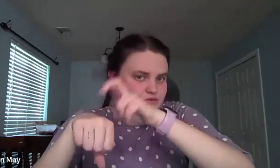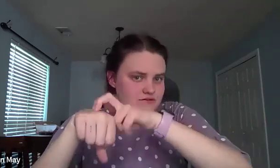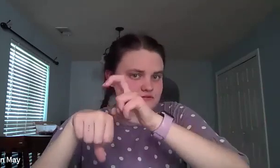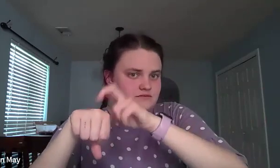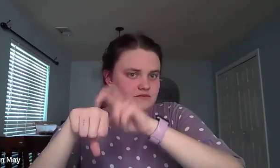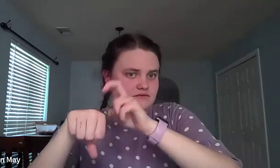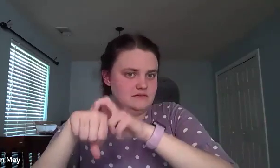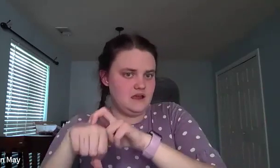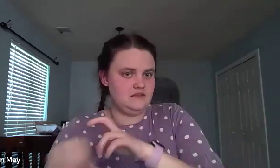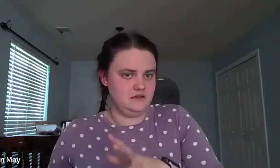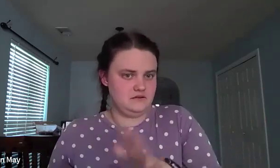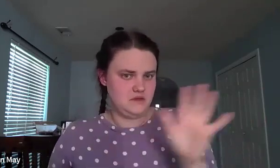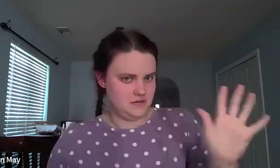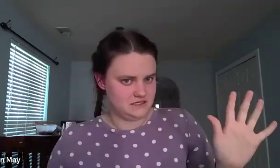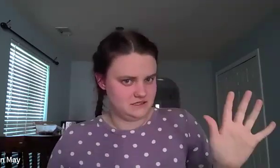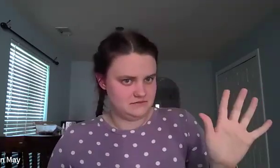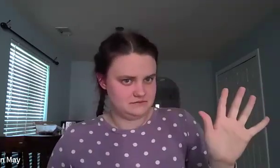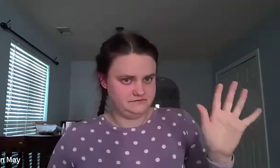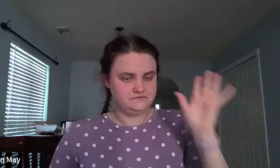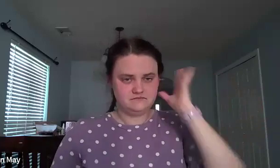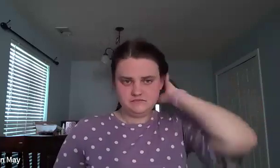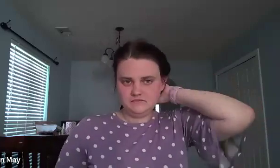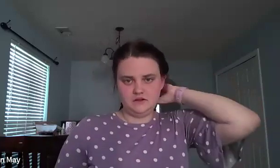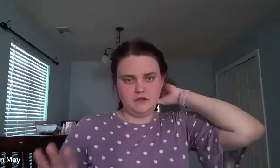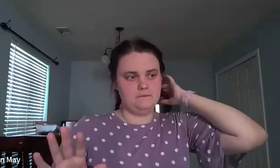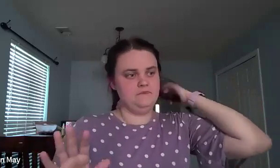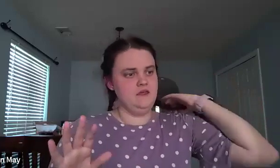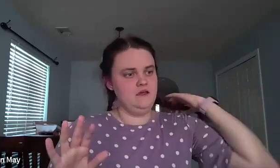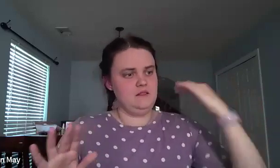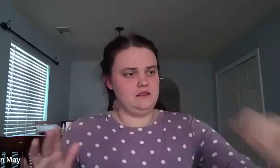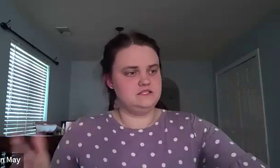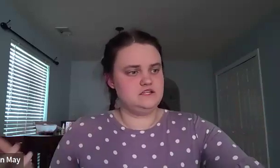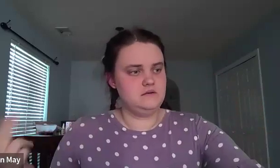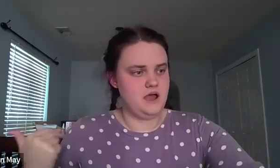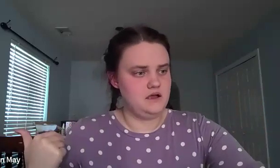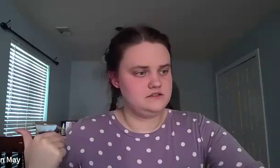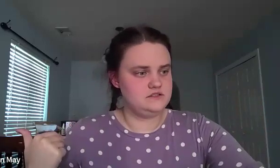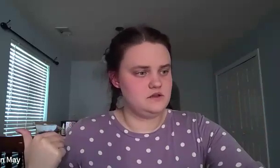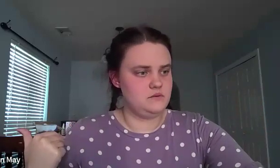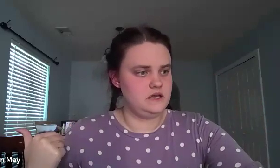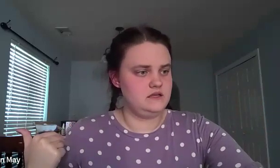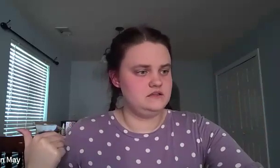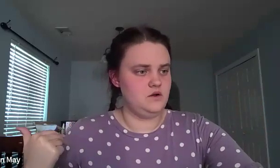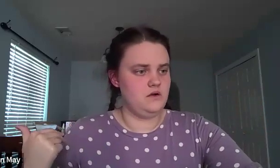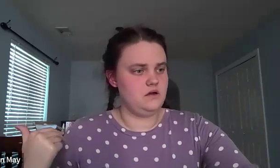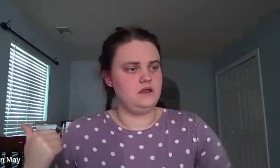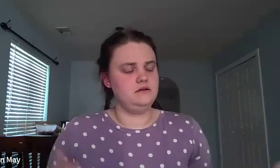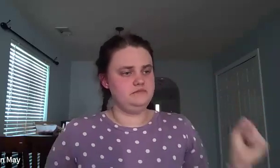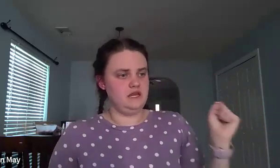potatoes, that kind of thing, if that makes sense. Okay, let's go back. So we ended on banana.